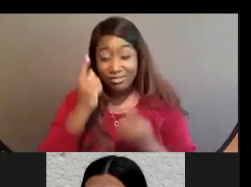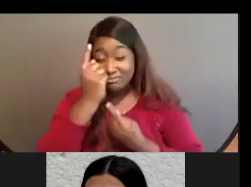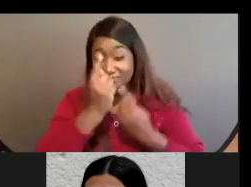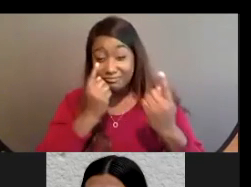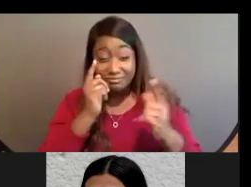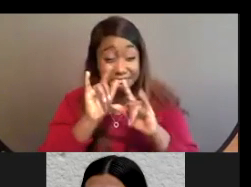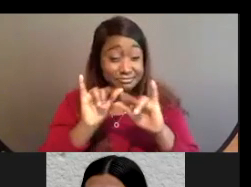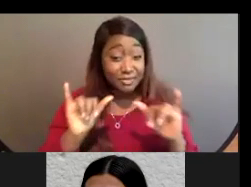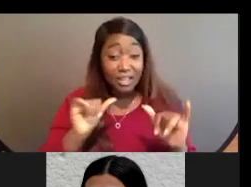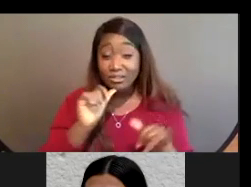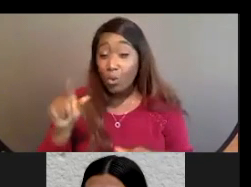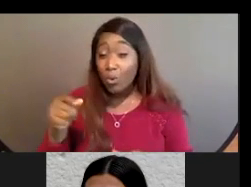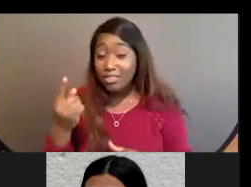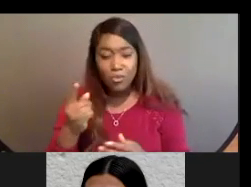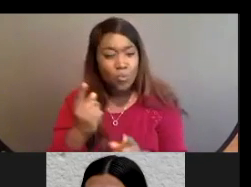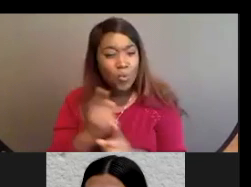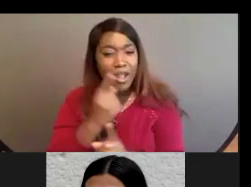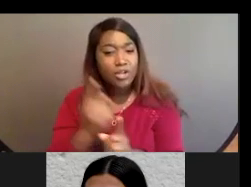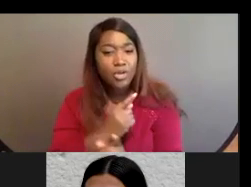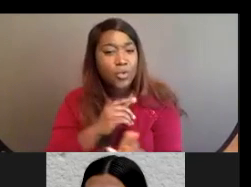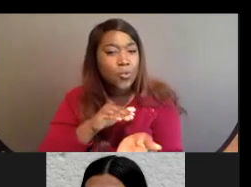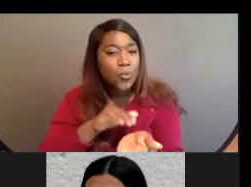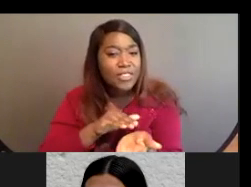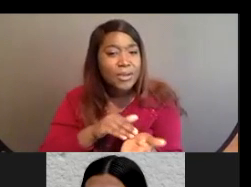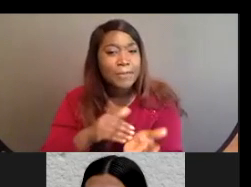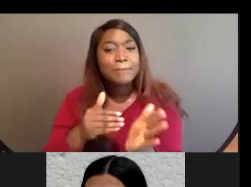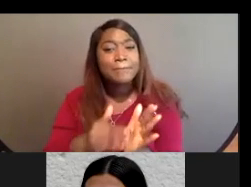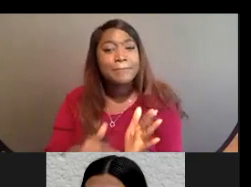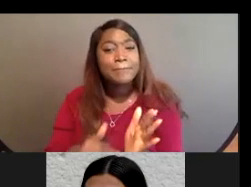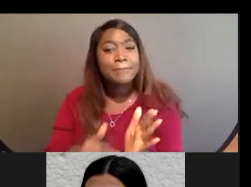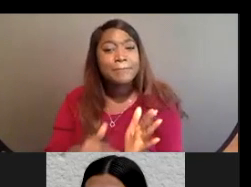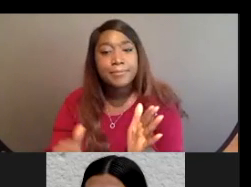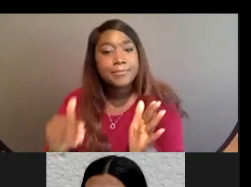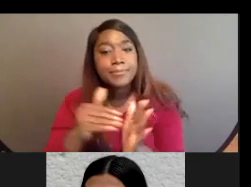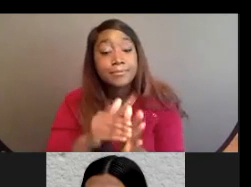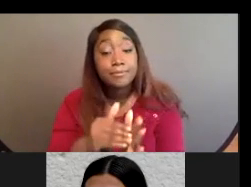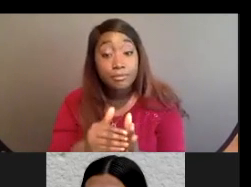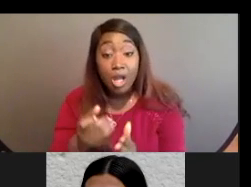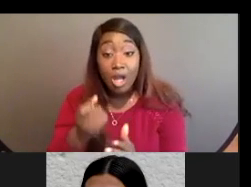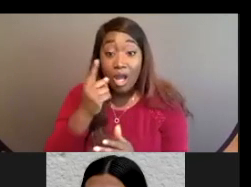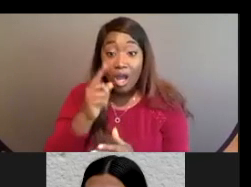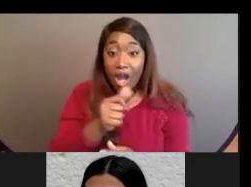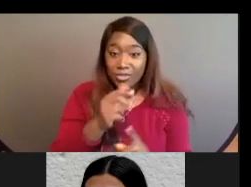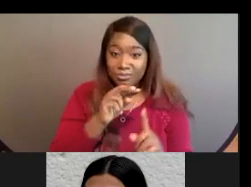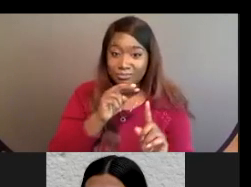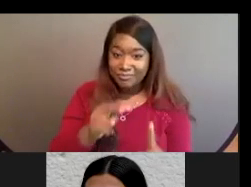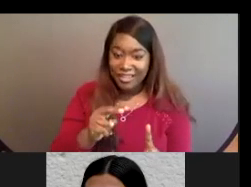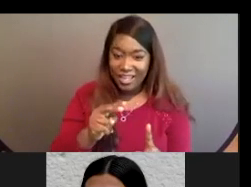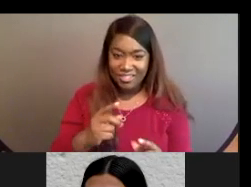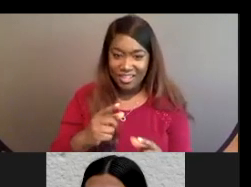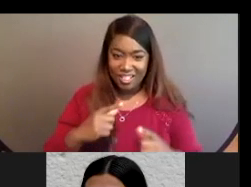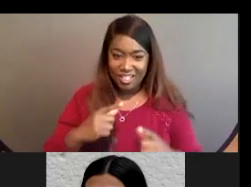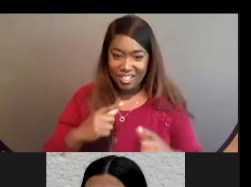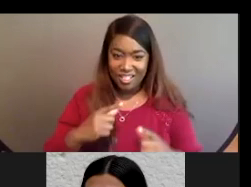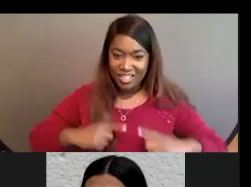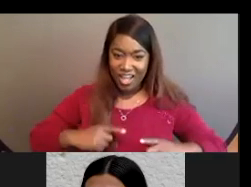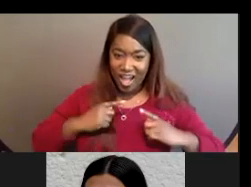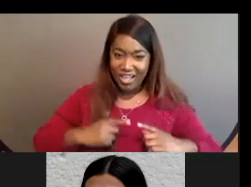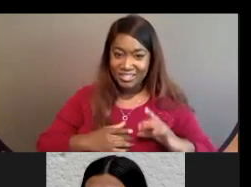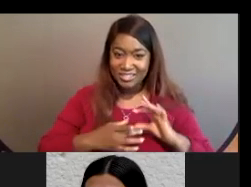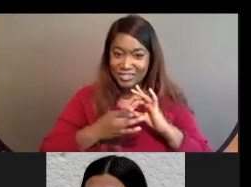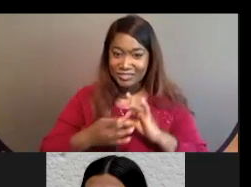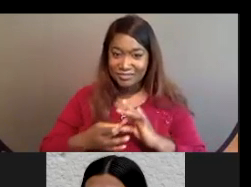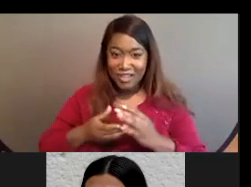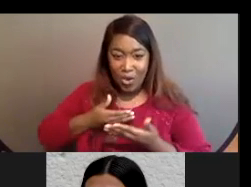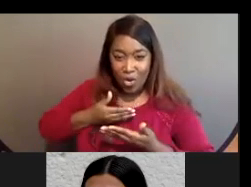just regular rhythm, but I think the other part, because the lungs are so close to the heart, the element of the heart